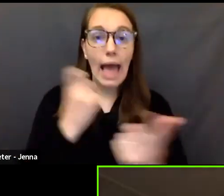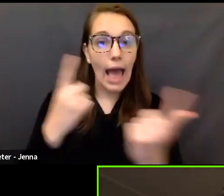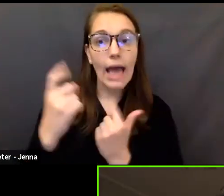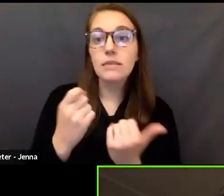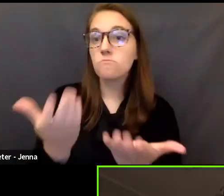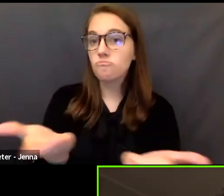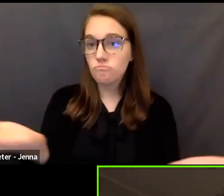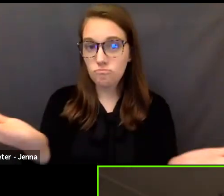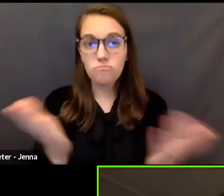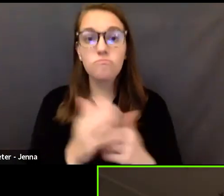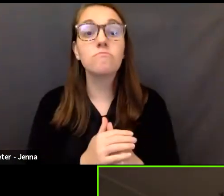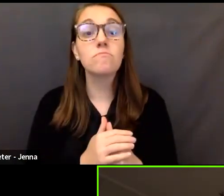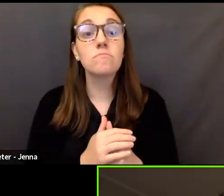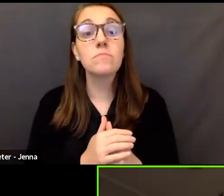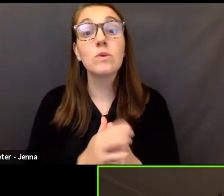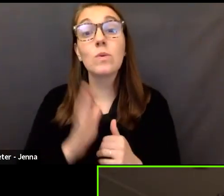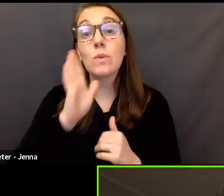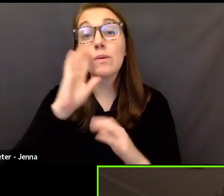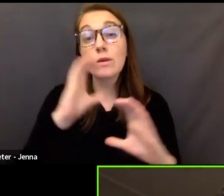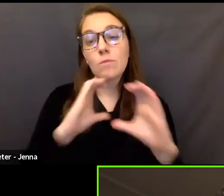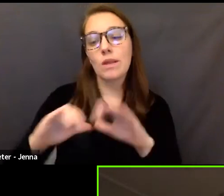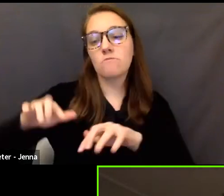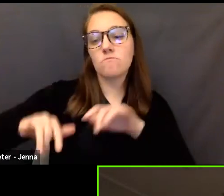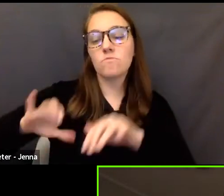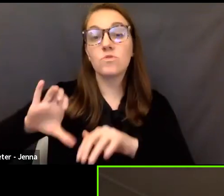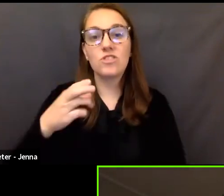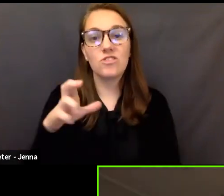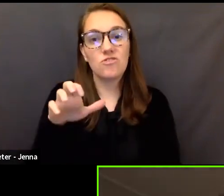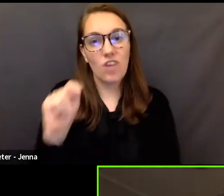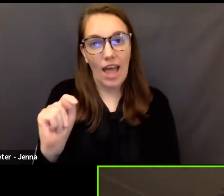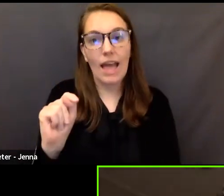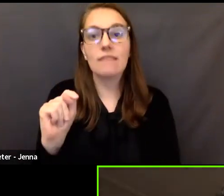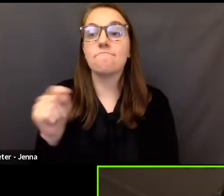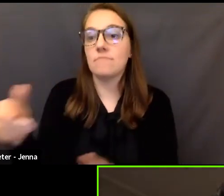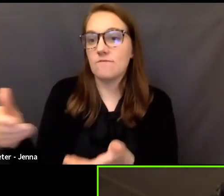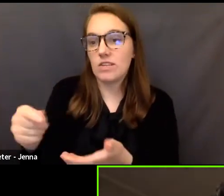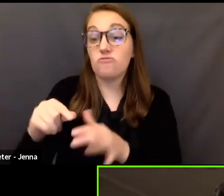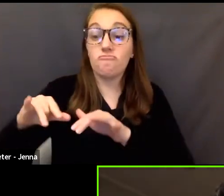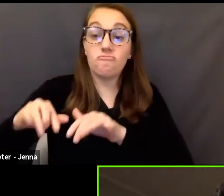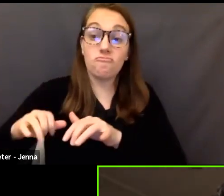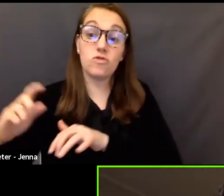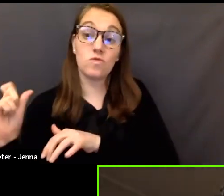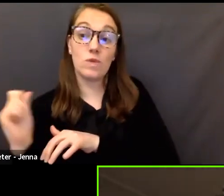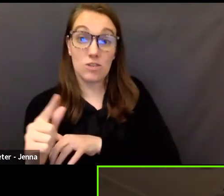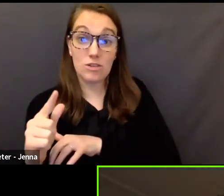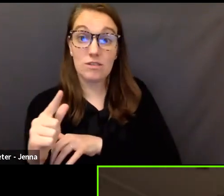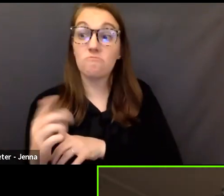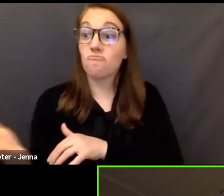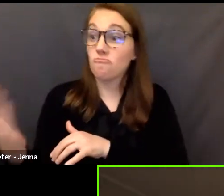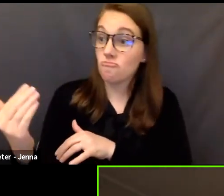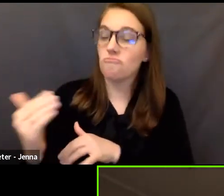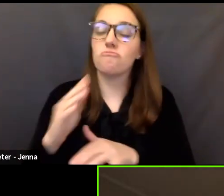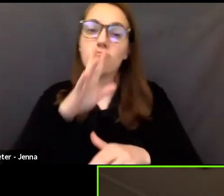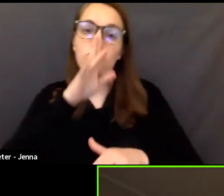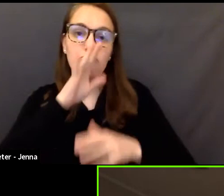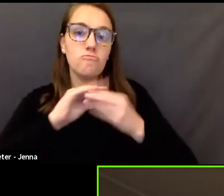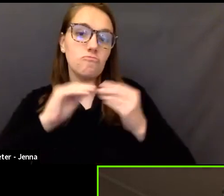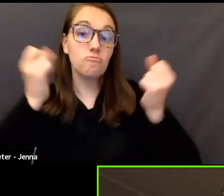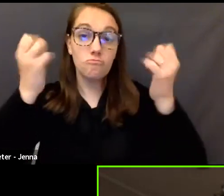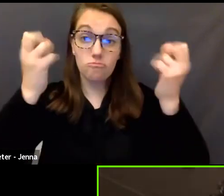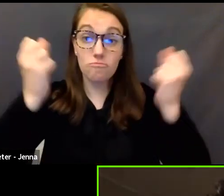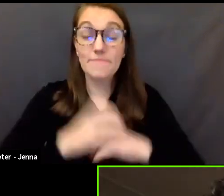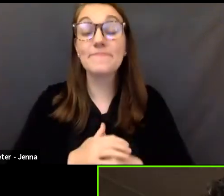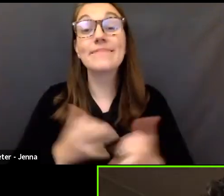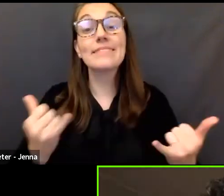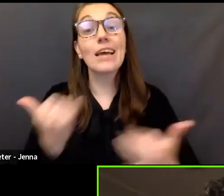and we'll be communicating with you through chat to invite you to do so after you post your question. I now have the pleasure of introducing